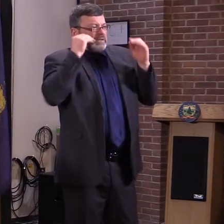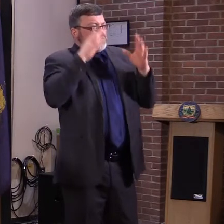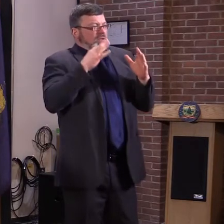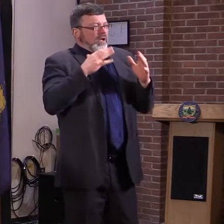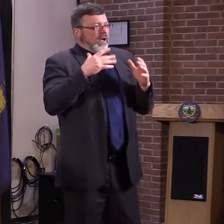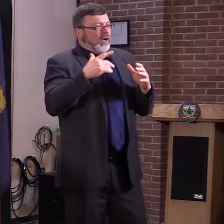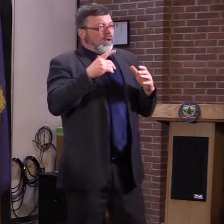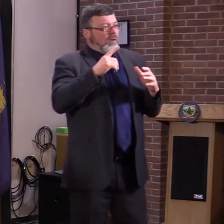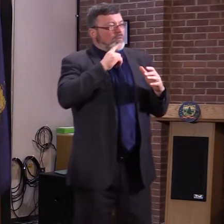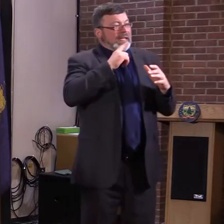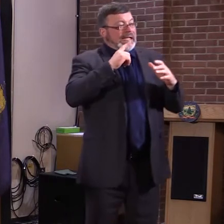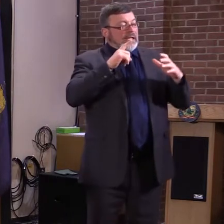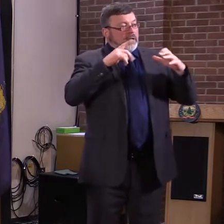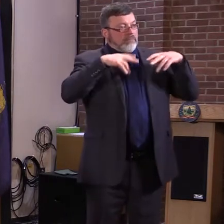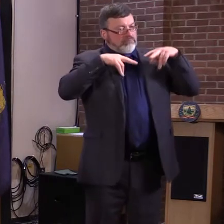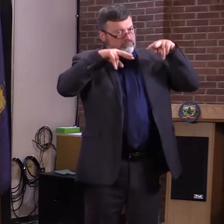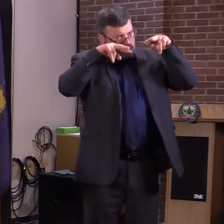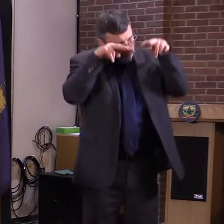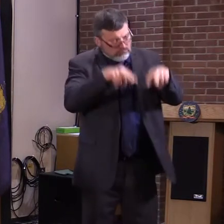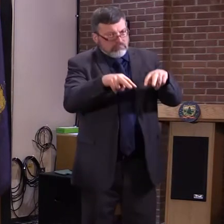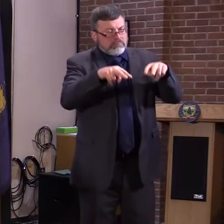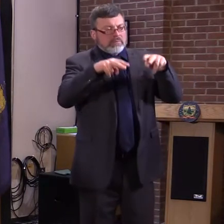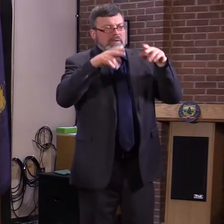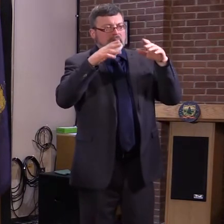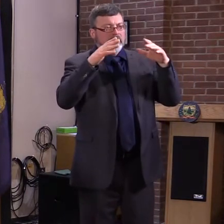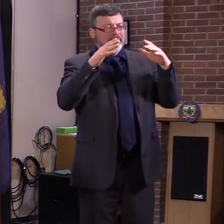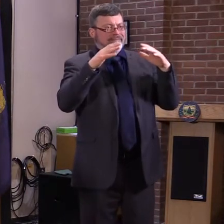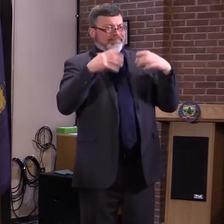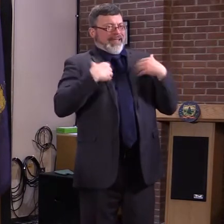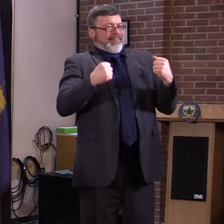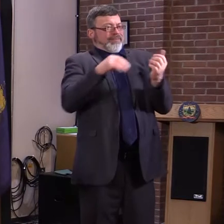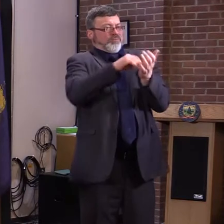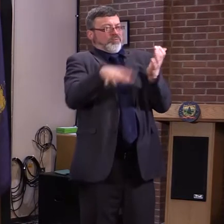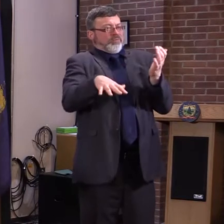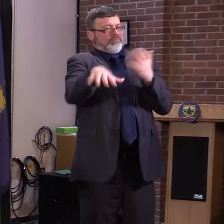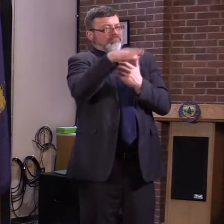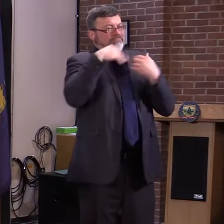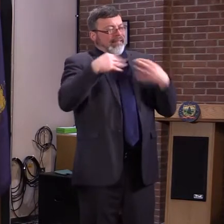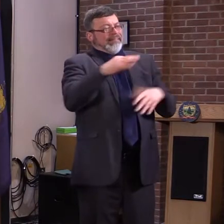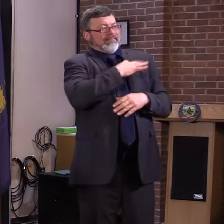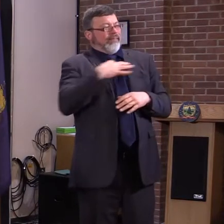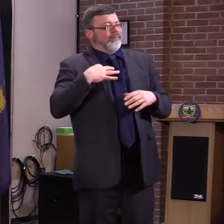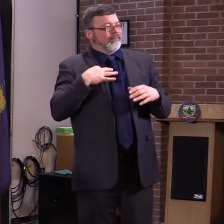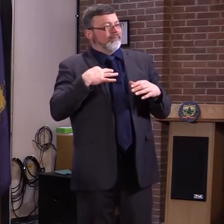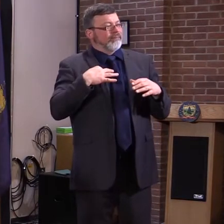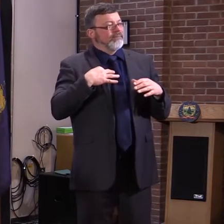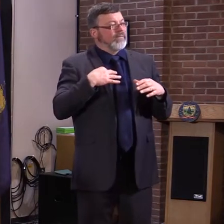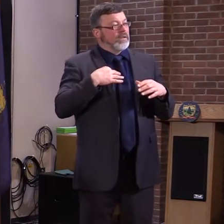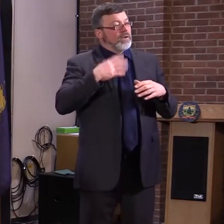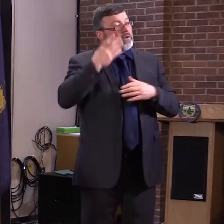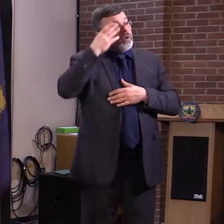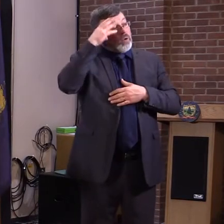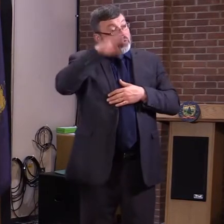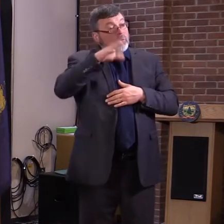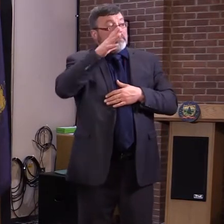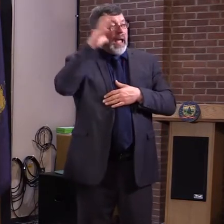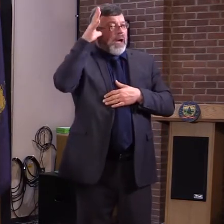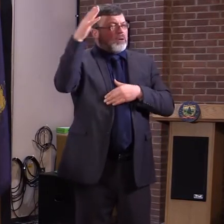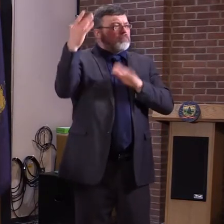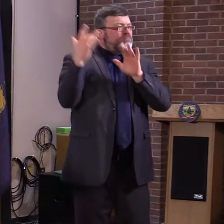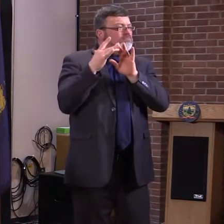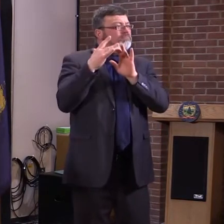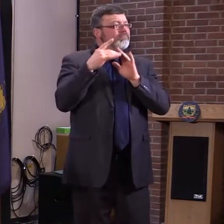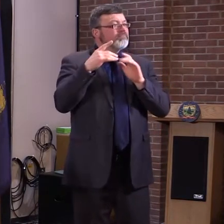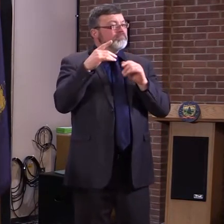but it's a good point that, you know, a lot of what we're seeing now, and I've seen some concern from parents recently about okay, we've implemented tests at home. My